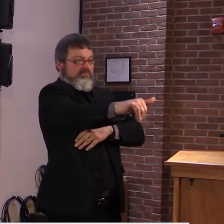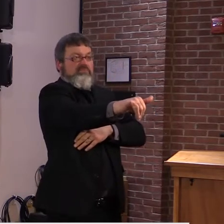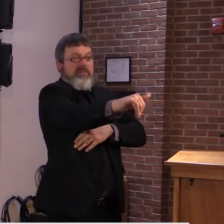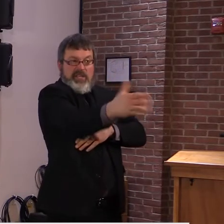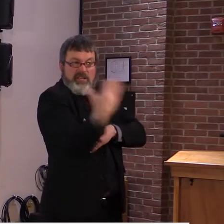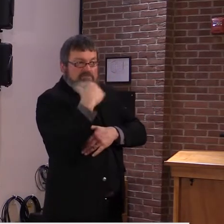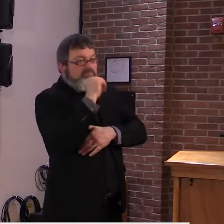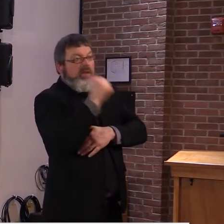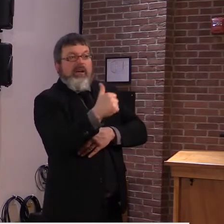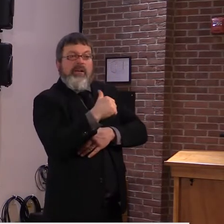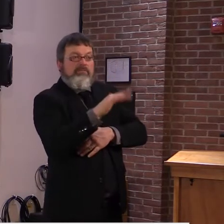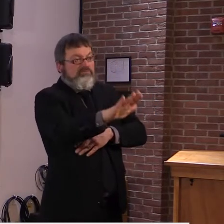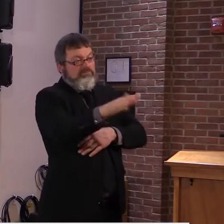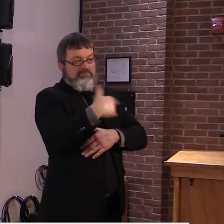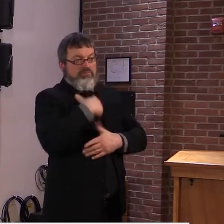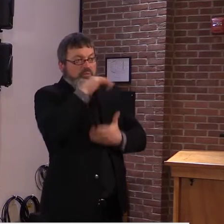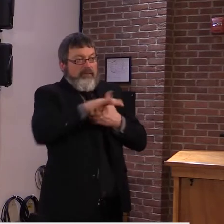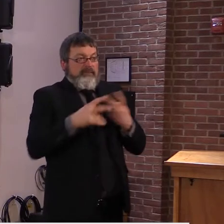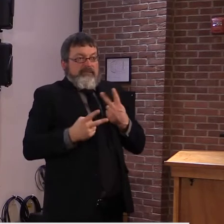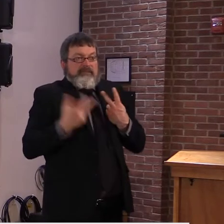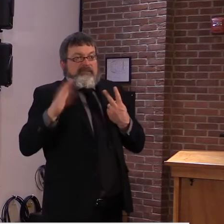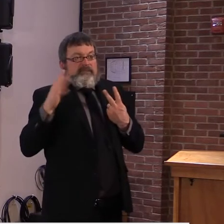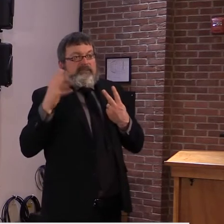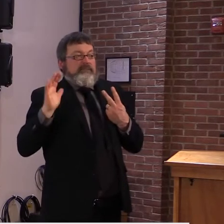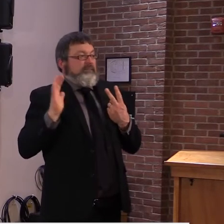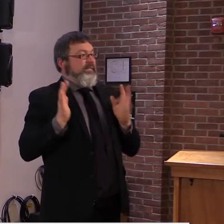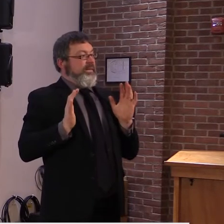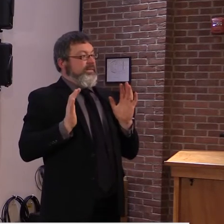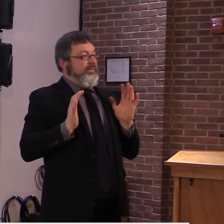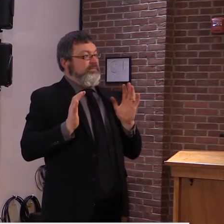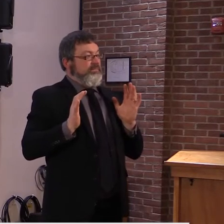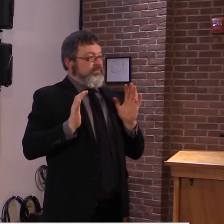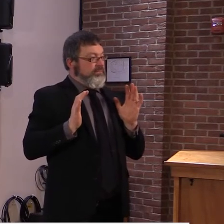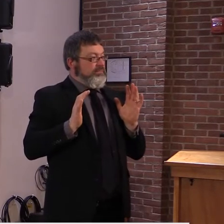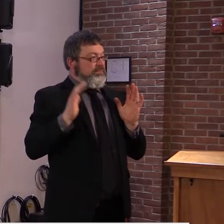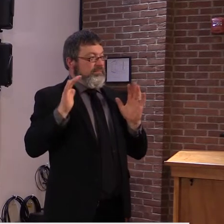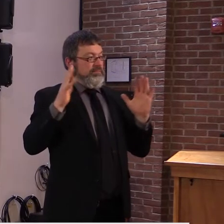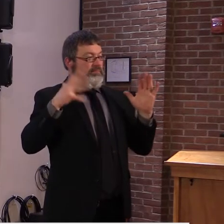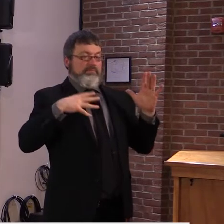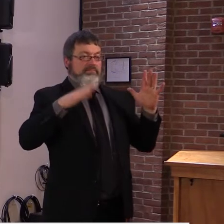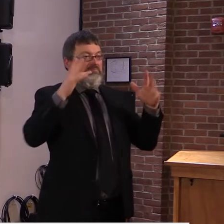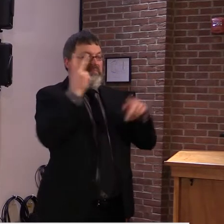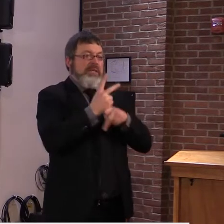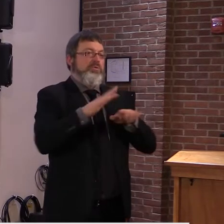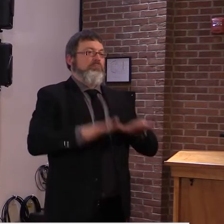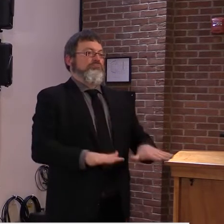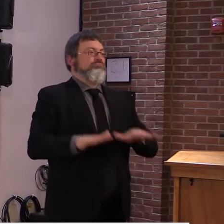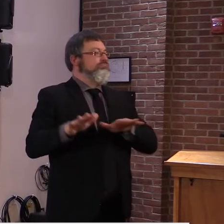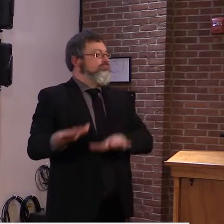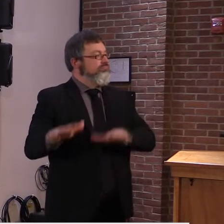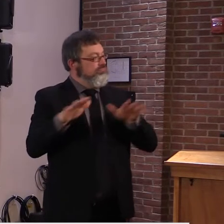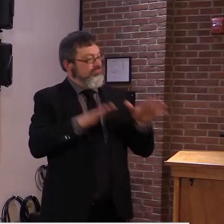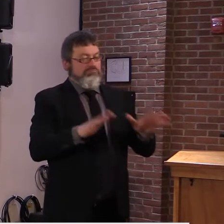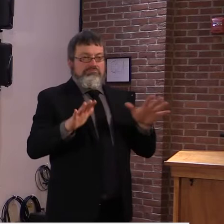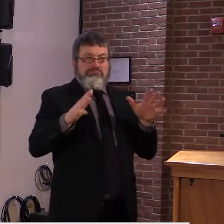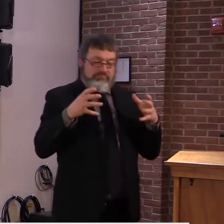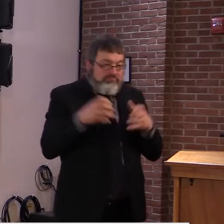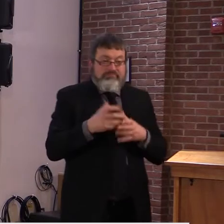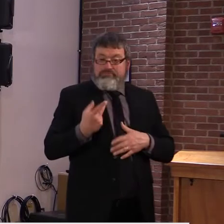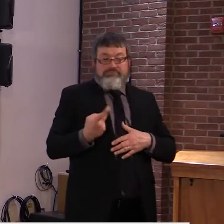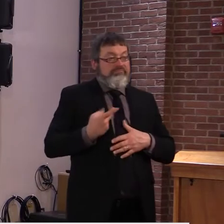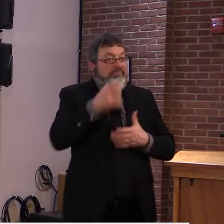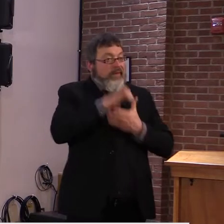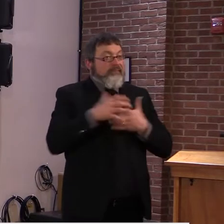so she's not coming either. So it'll just be a very low-key Christmas day for us. Thank